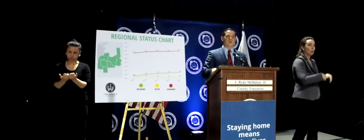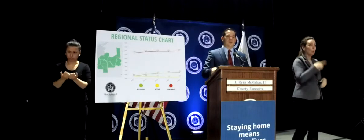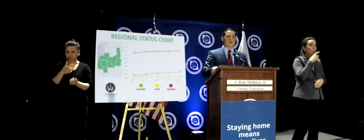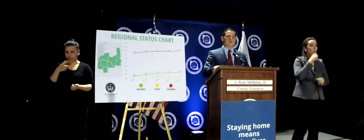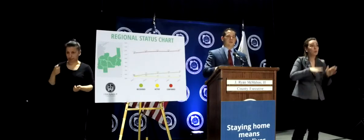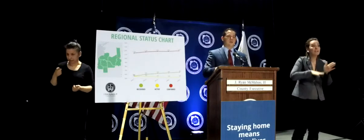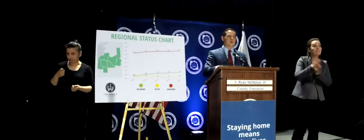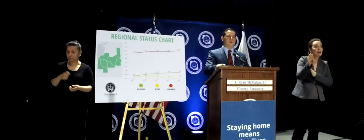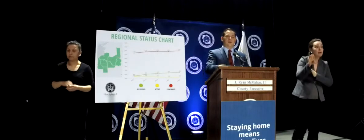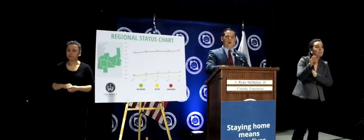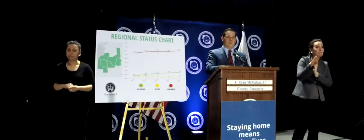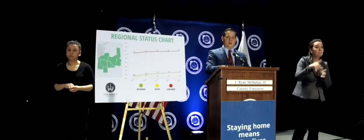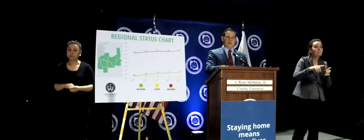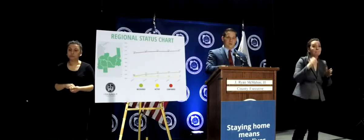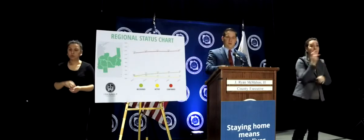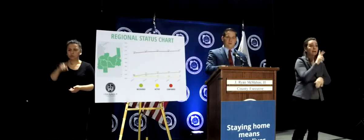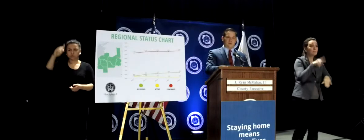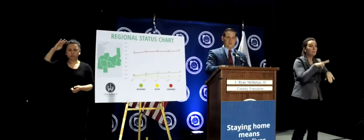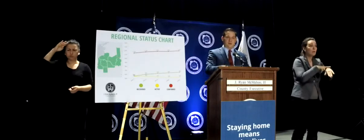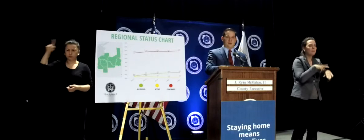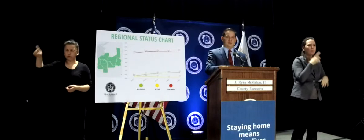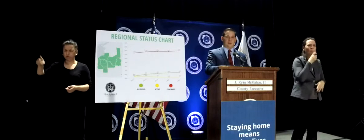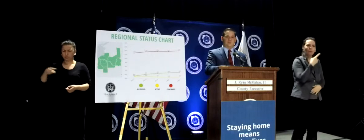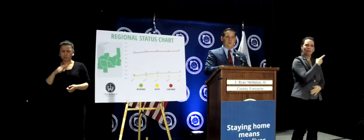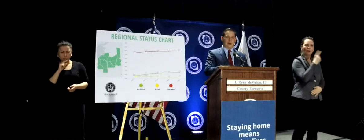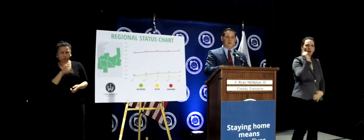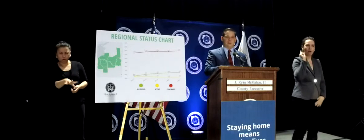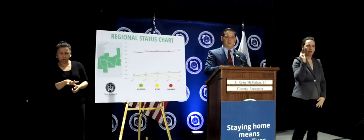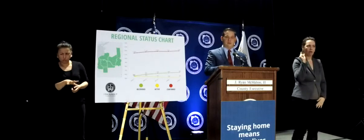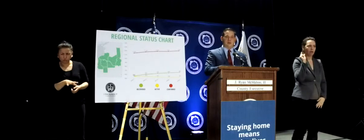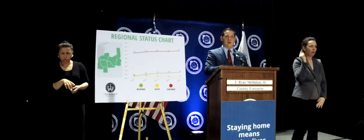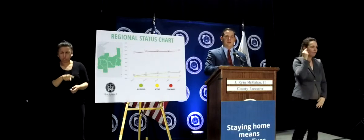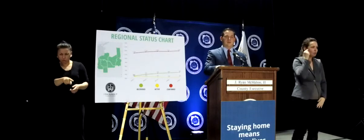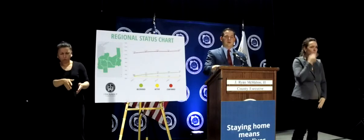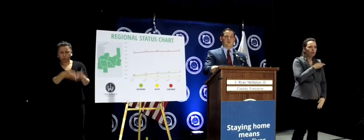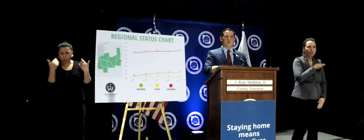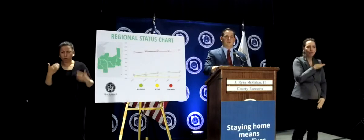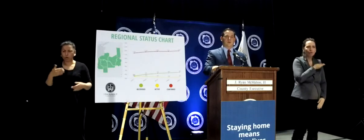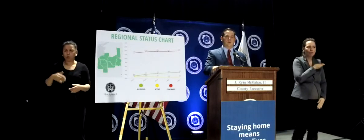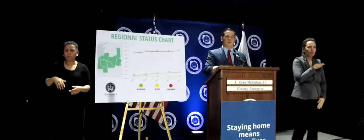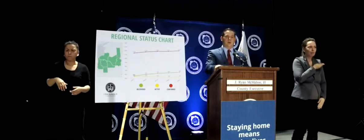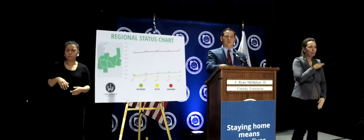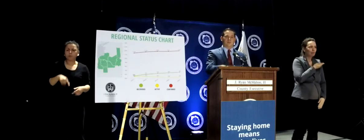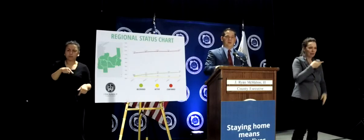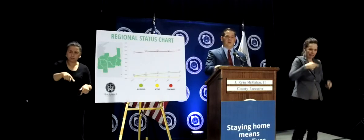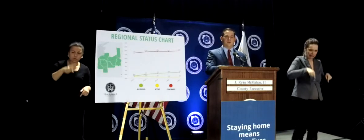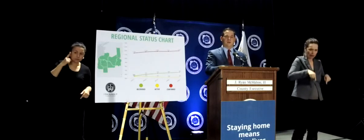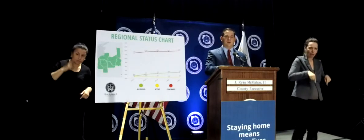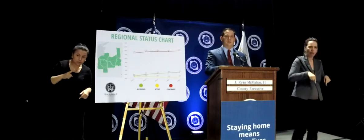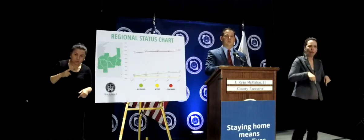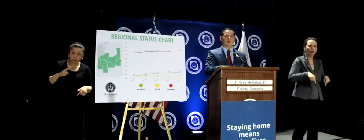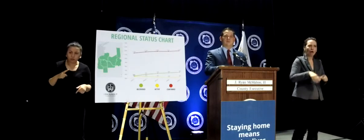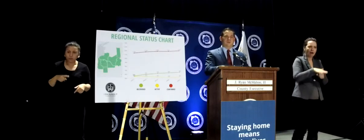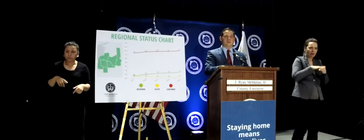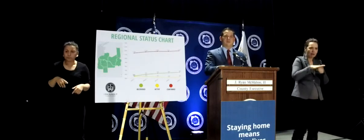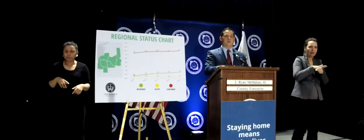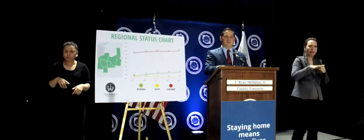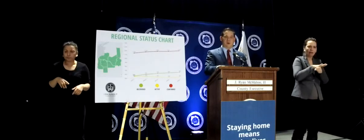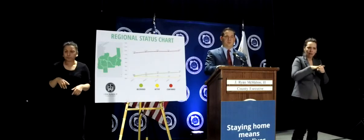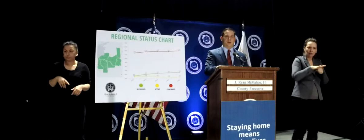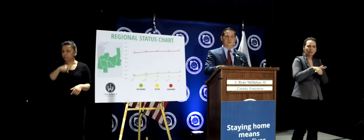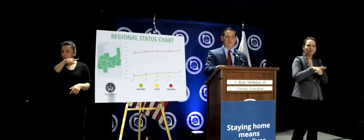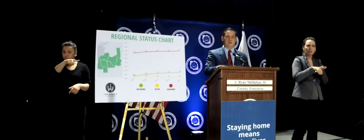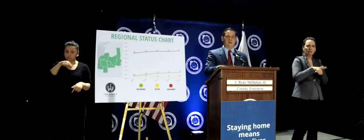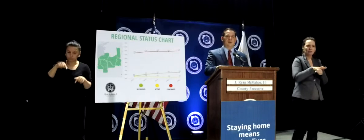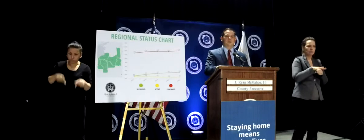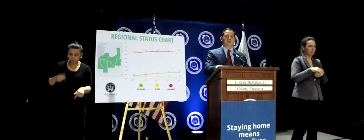So no other government could do this except for the counties. And so the governor made it very clear he doesn't want 57